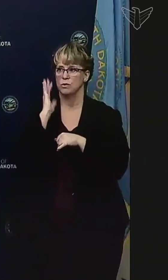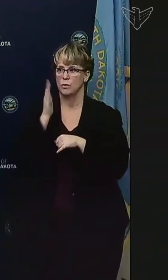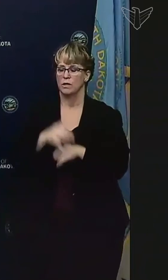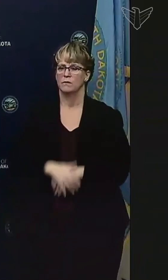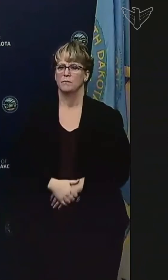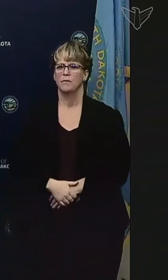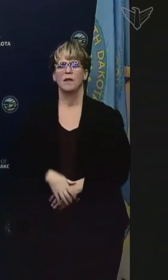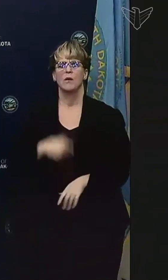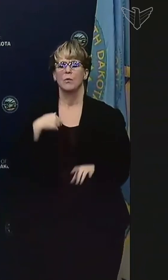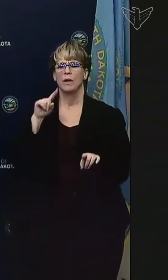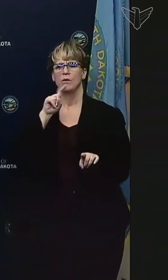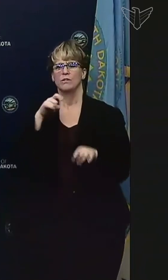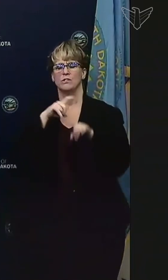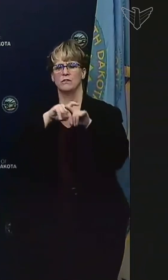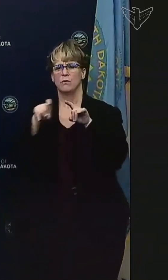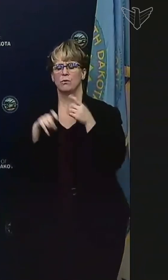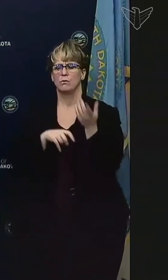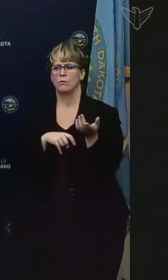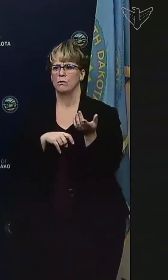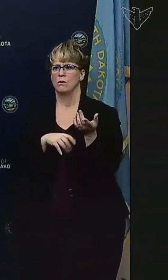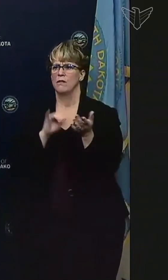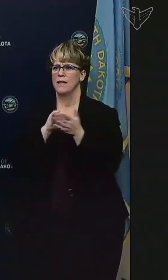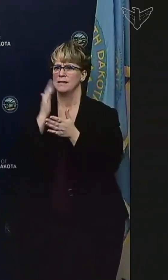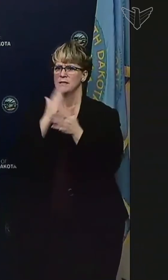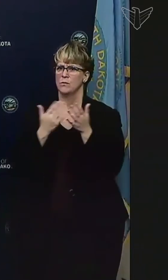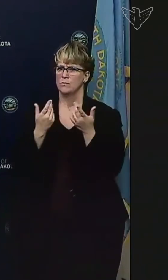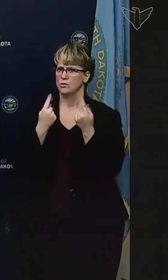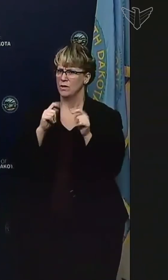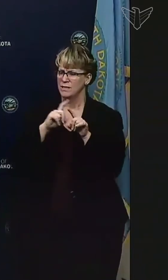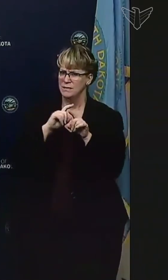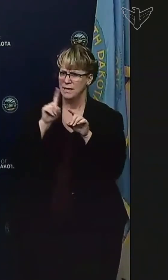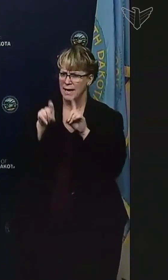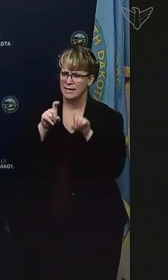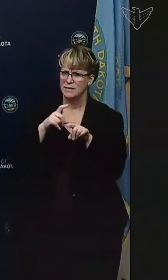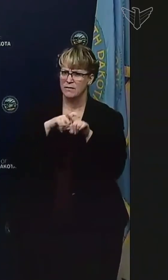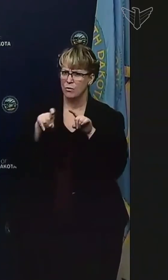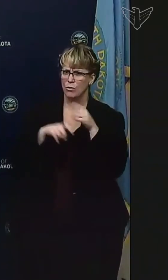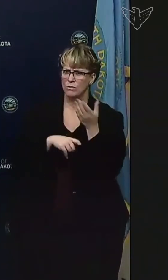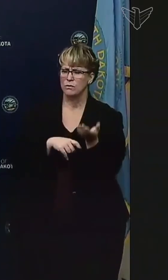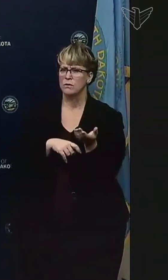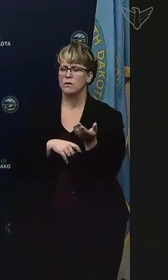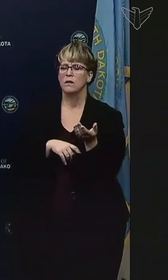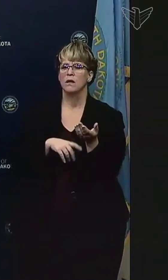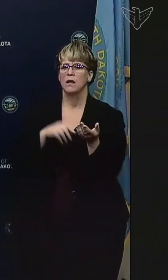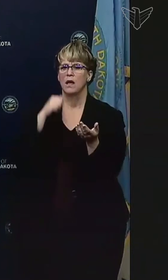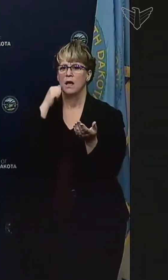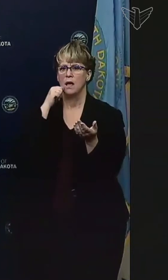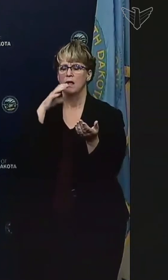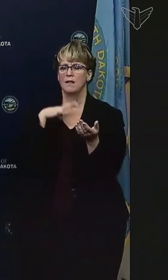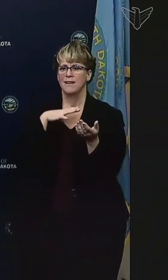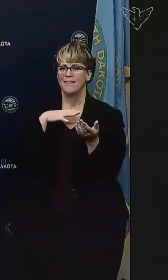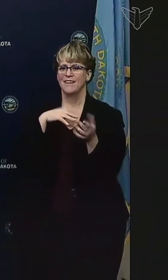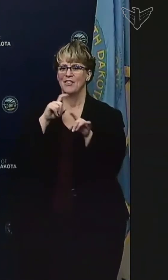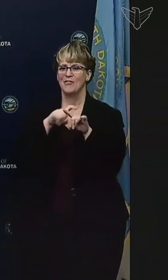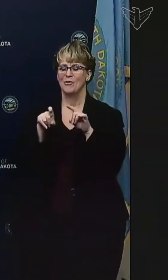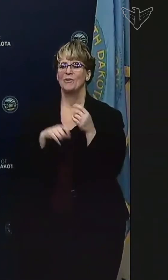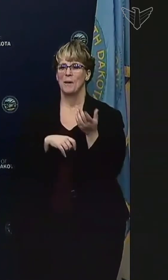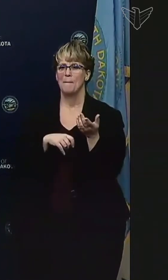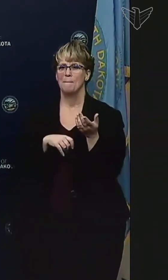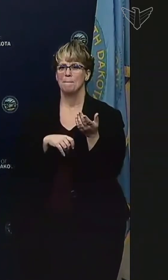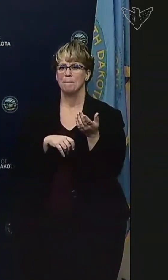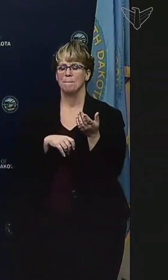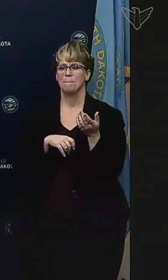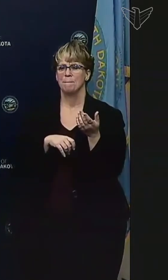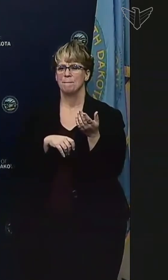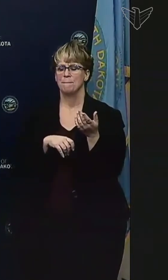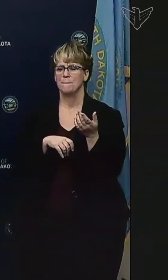There was a question on the phone line that someone was trying to ask. Governor, that would have been me. Okay, go ahead. Red River